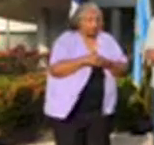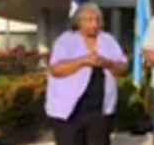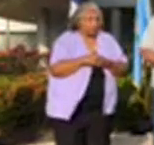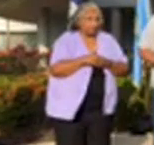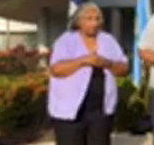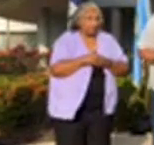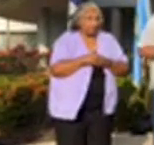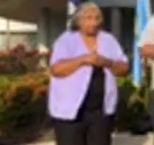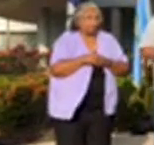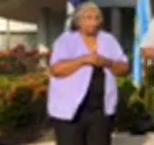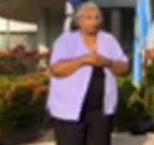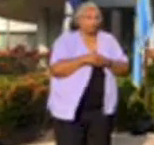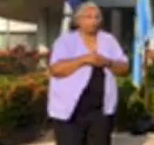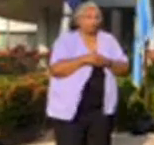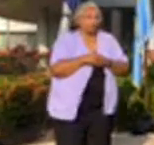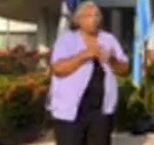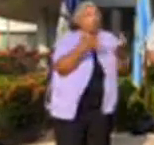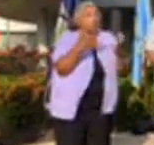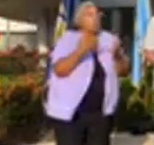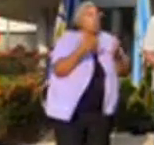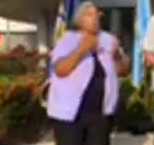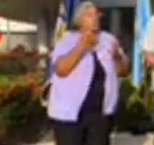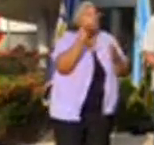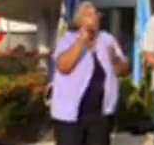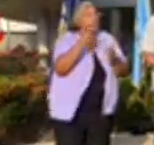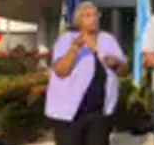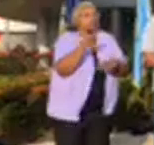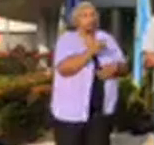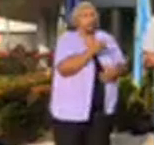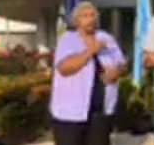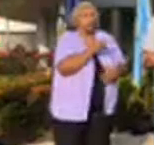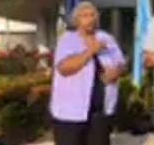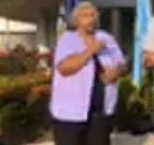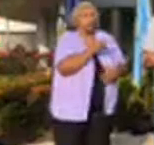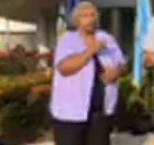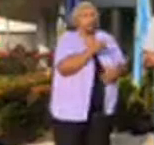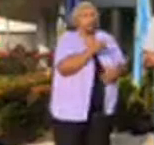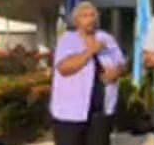So I just want to remind everybody, where was your mind a week ago?